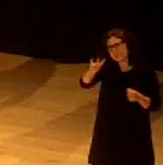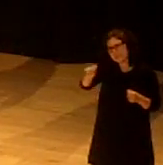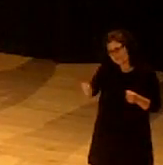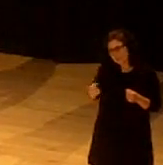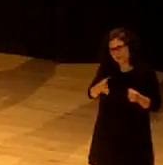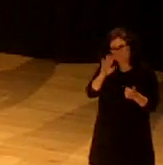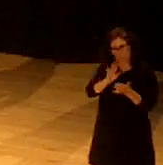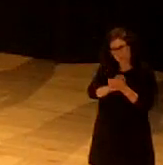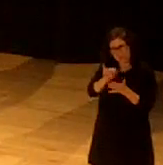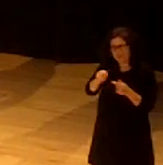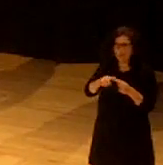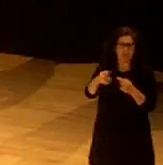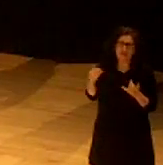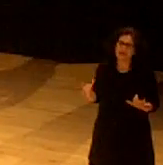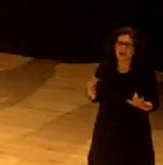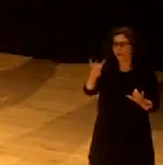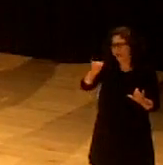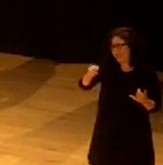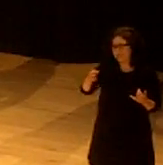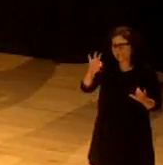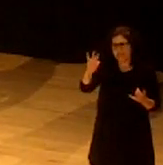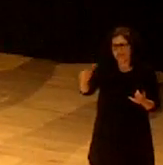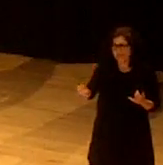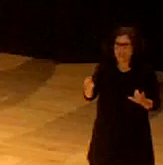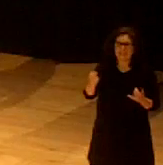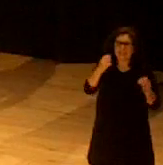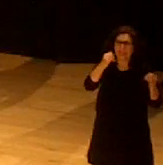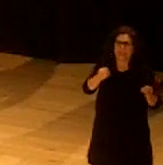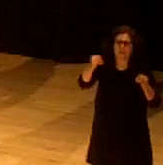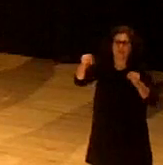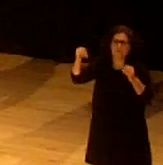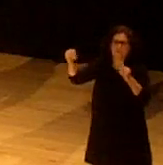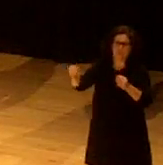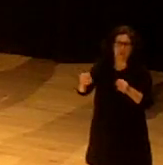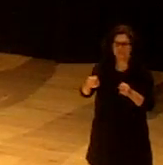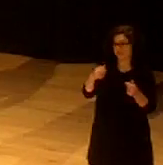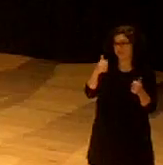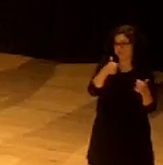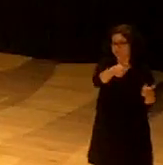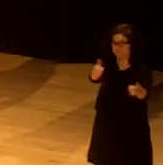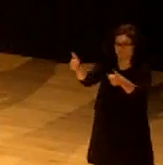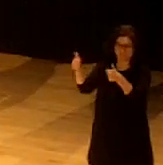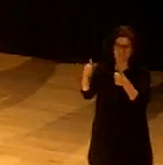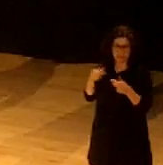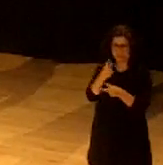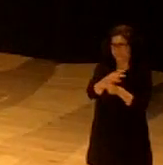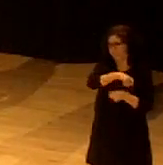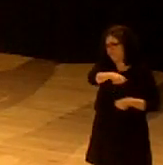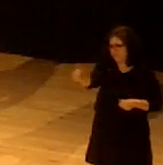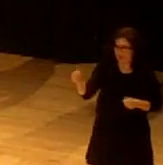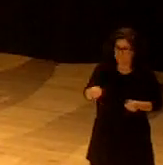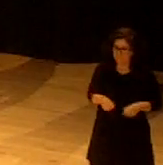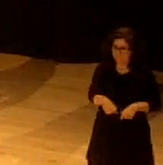and we've lost connection to where we come from. And when we